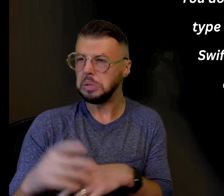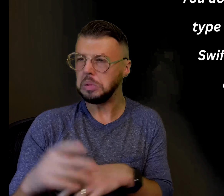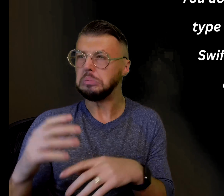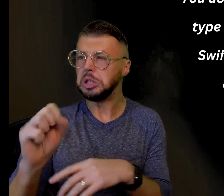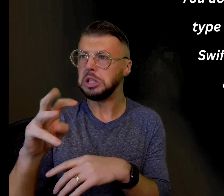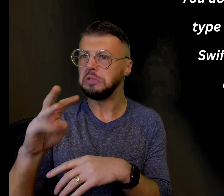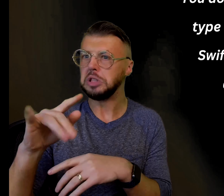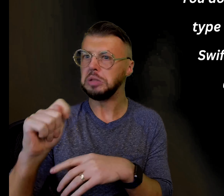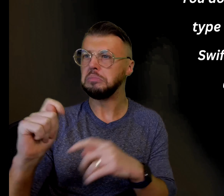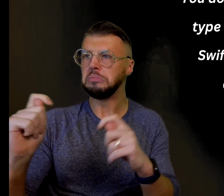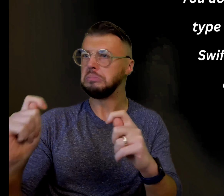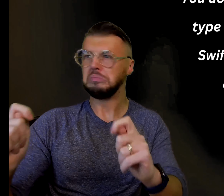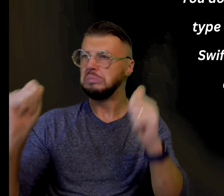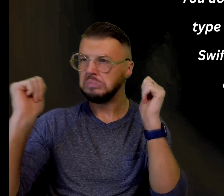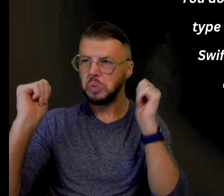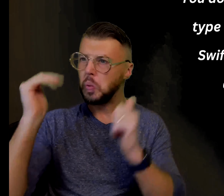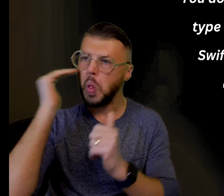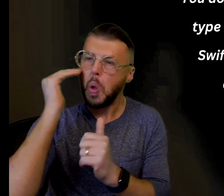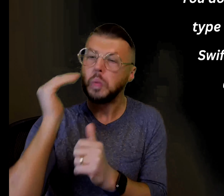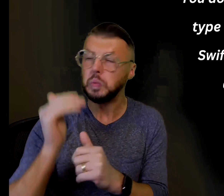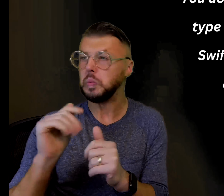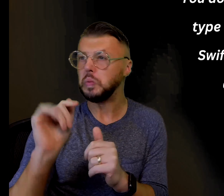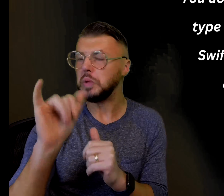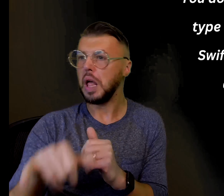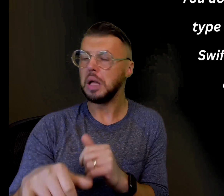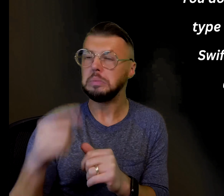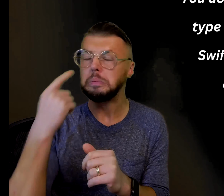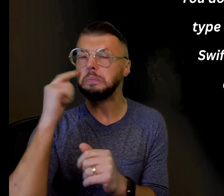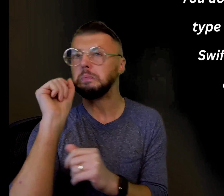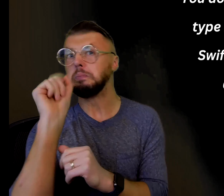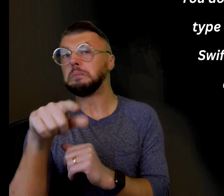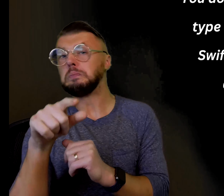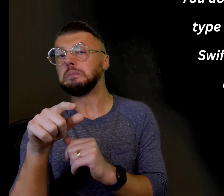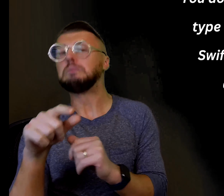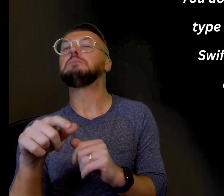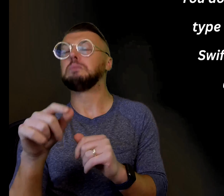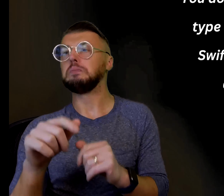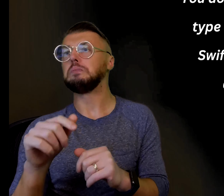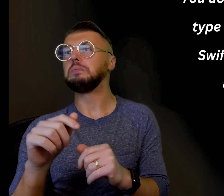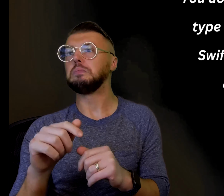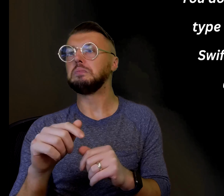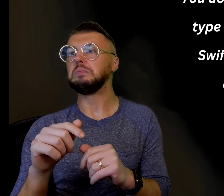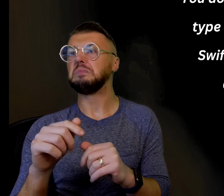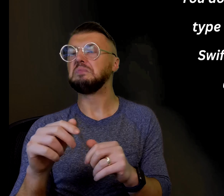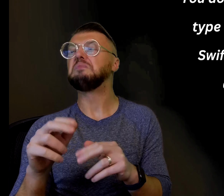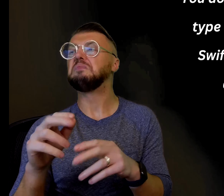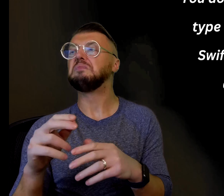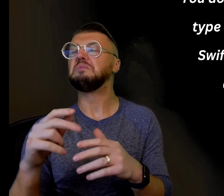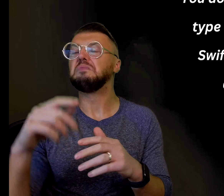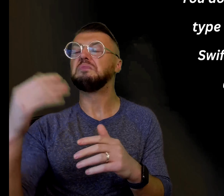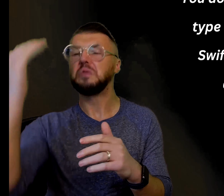to often use type annotation because Swift just will automatically know what type of we're using and recognize